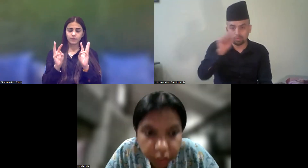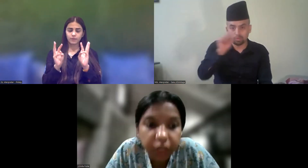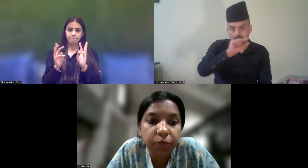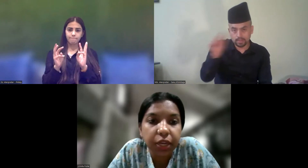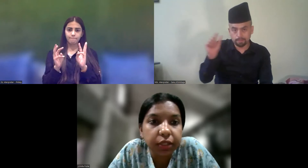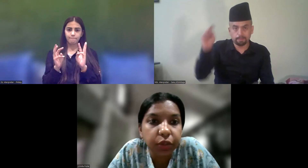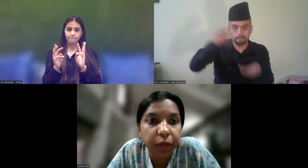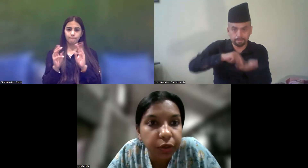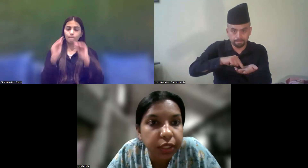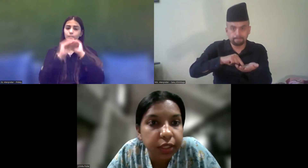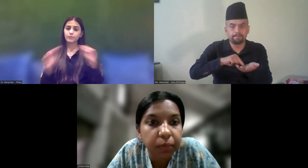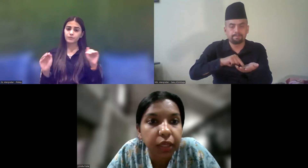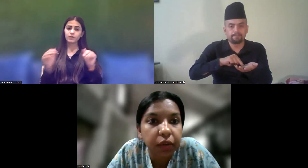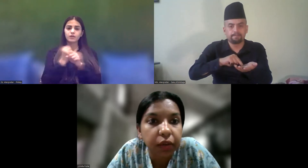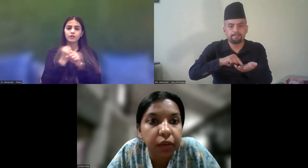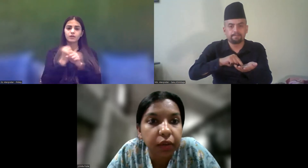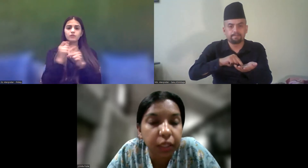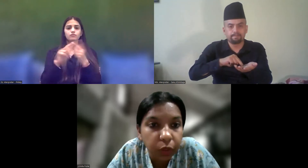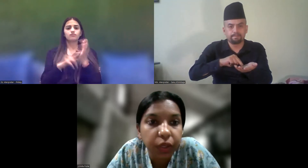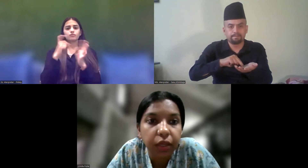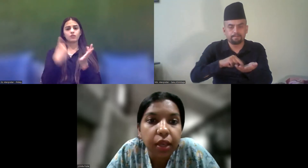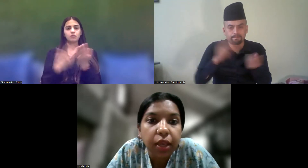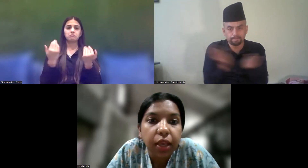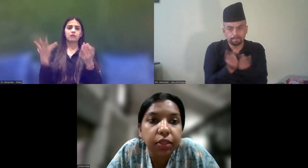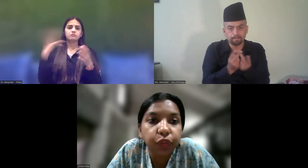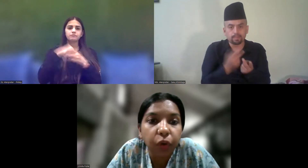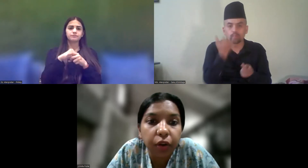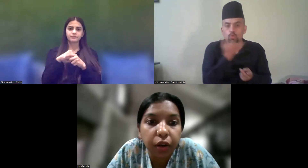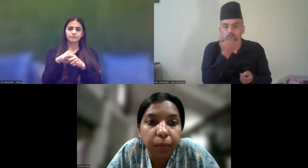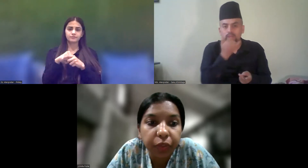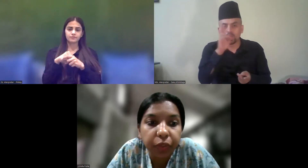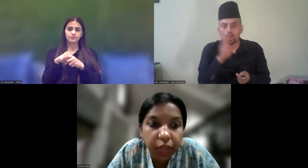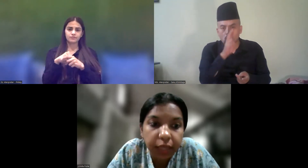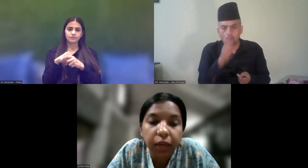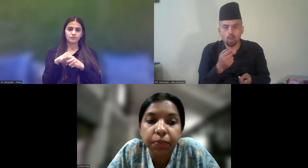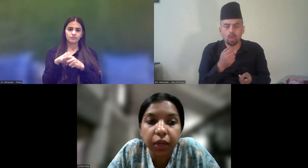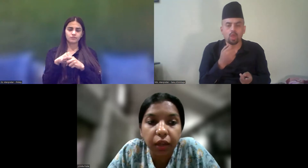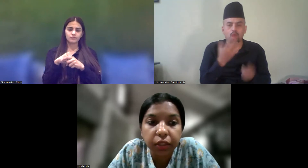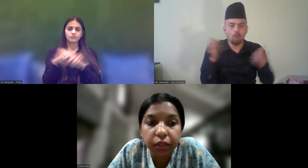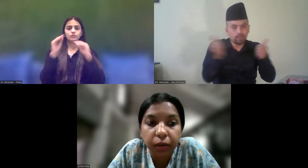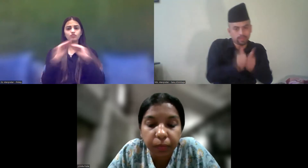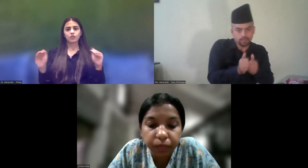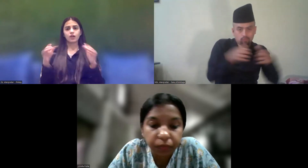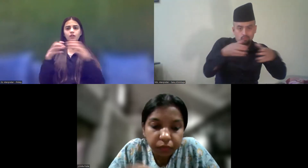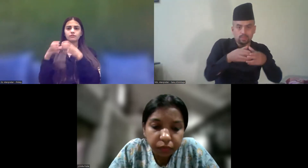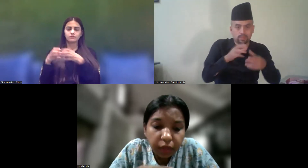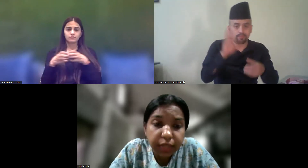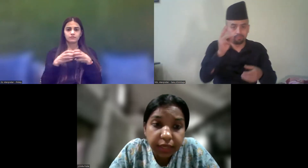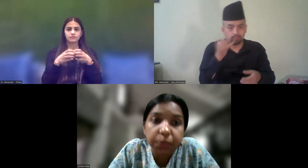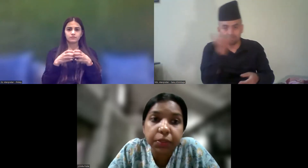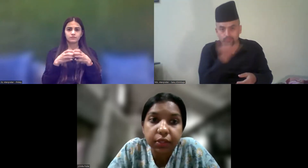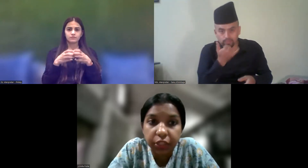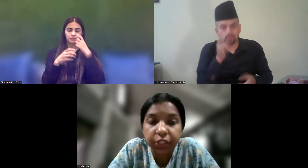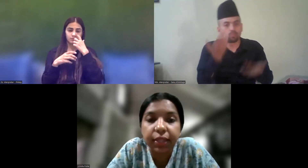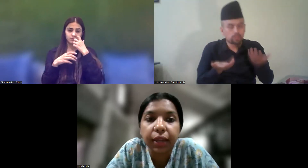children from gender and sexual minorities can be included is for child clubs and other